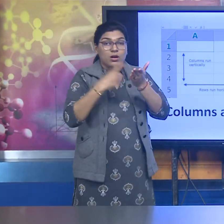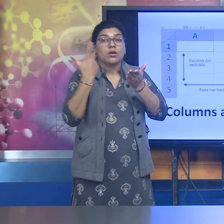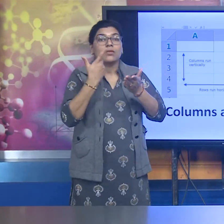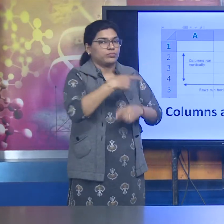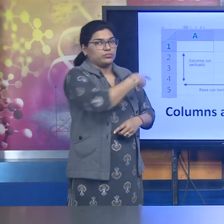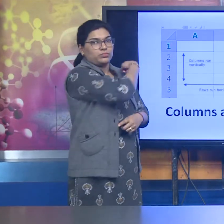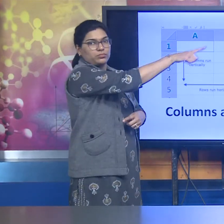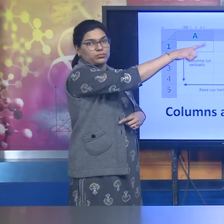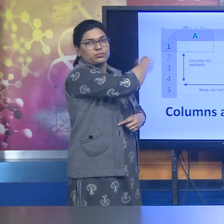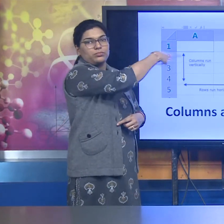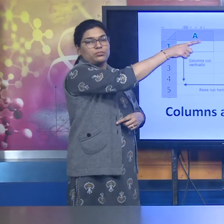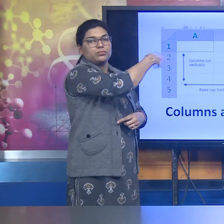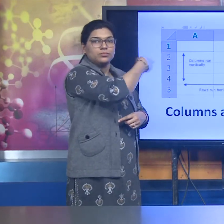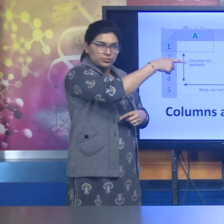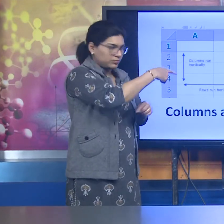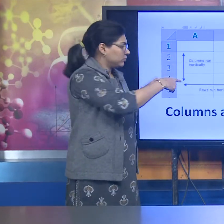and rows.